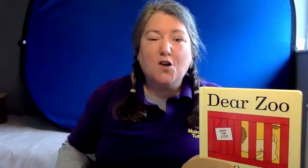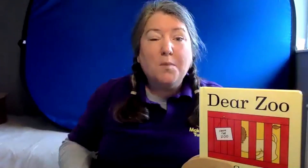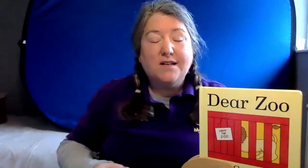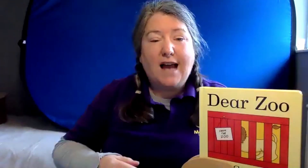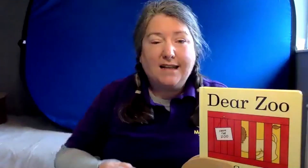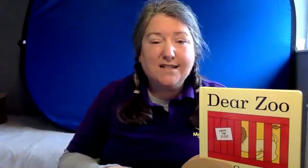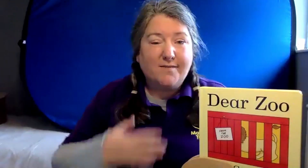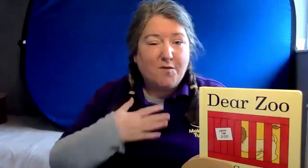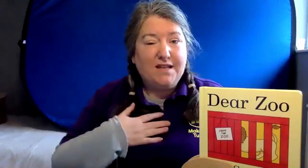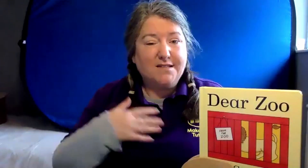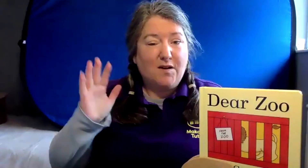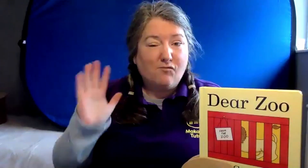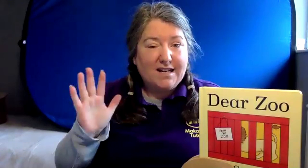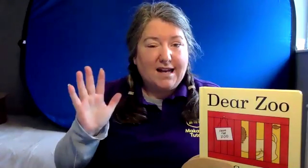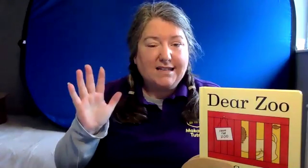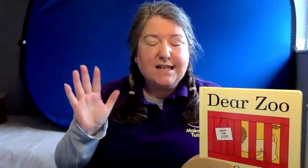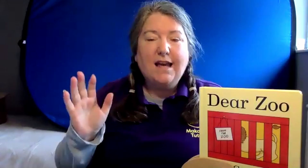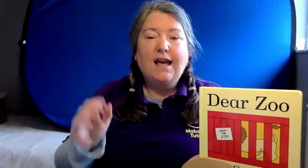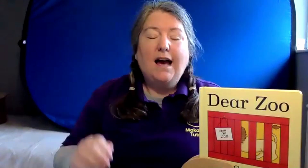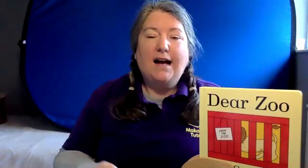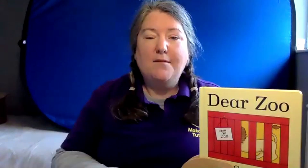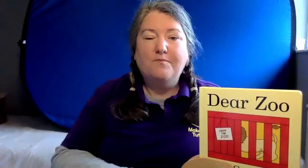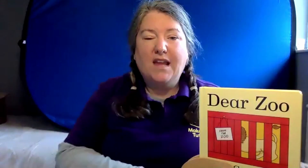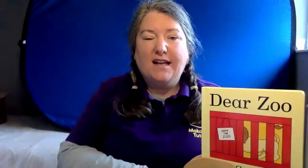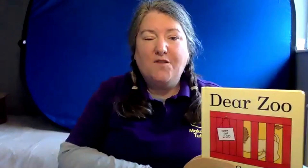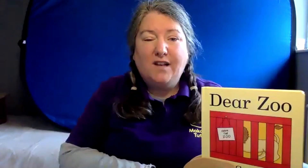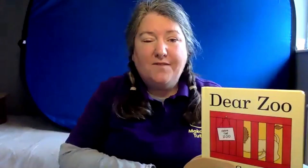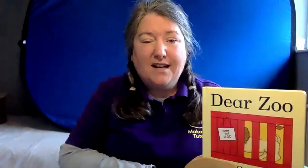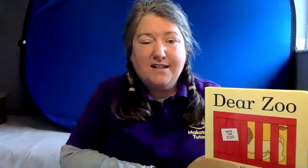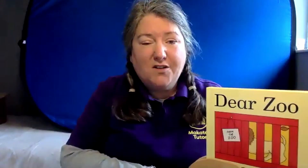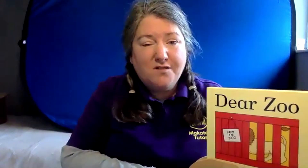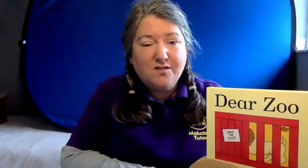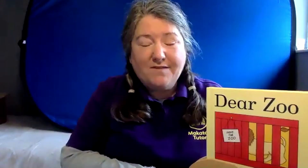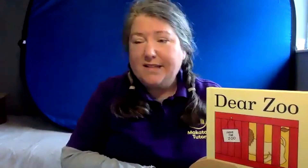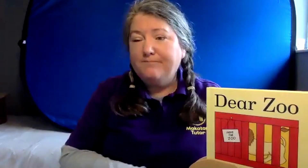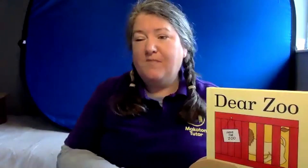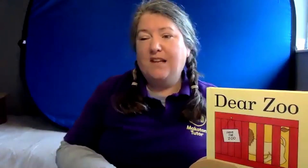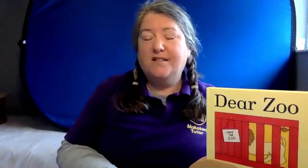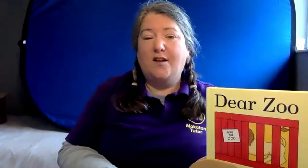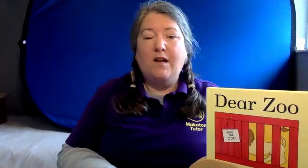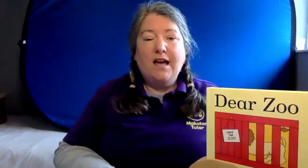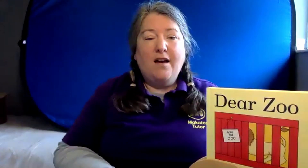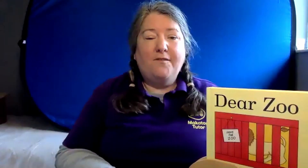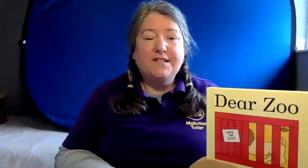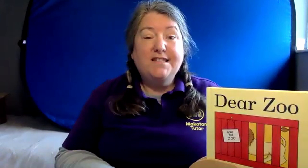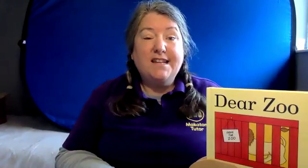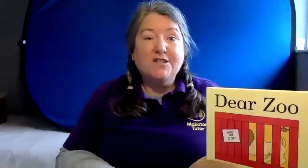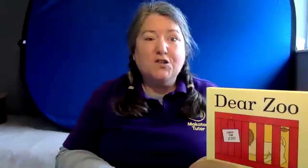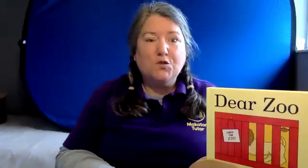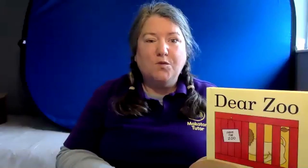dominant hand. So for me, that's my right hand. And if you're left-handed, you use your left hand. So for Dear Zoo,